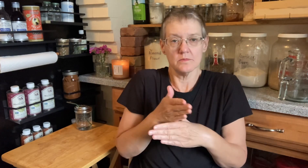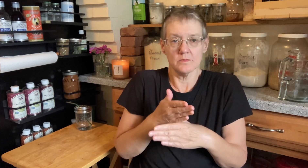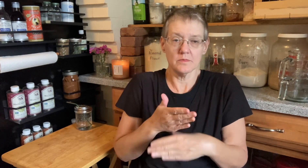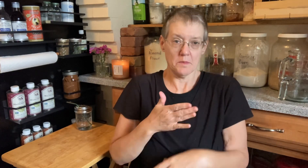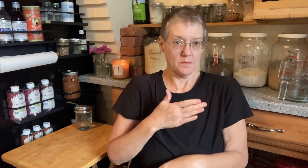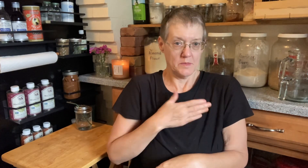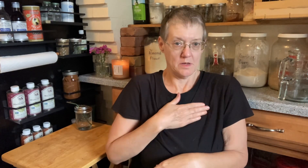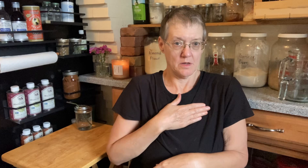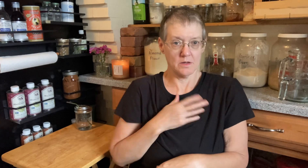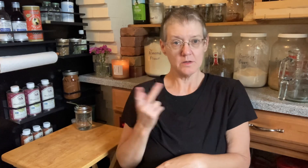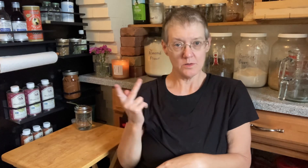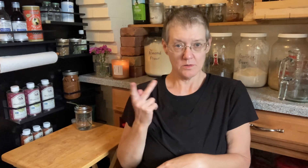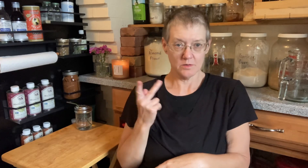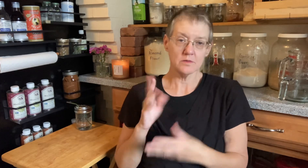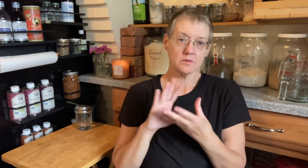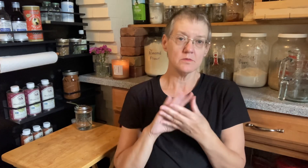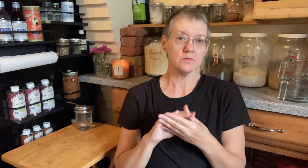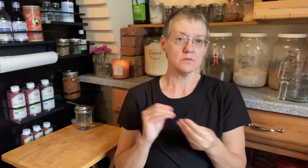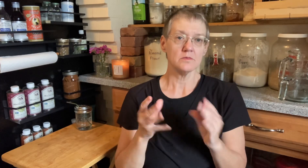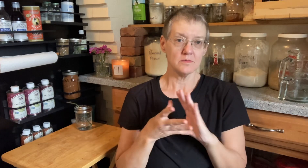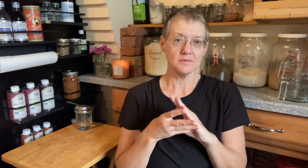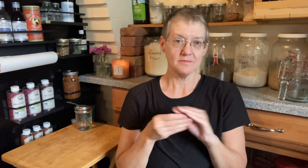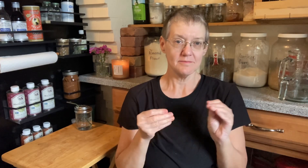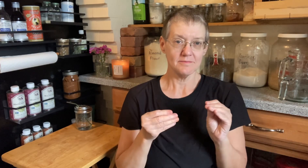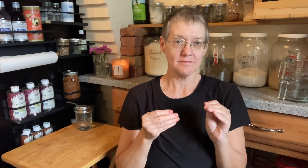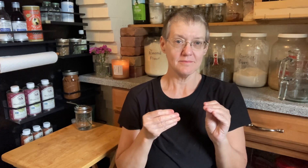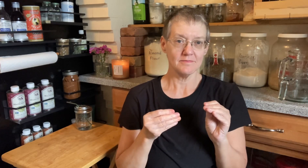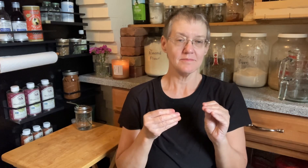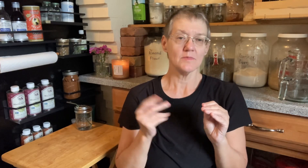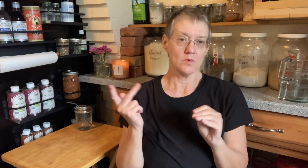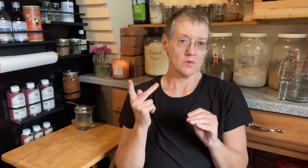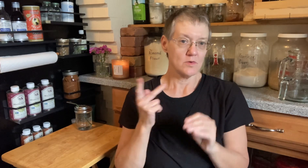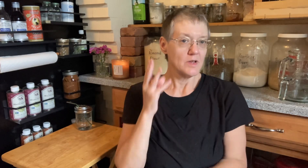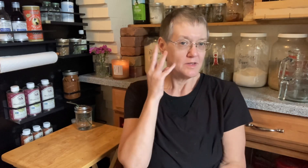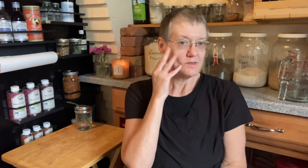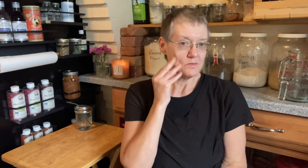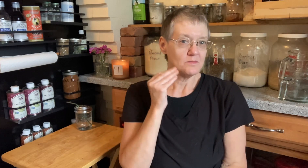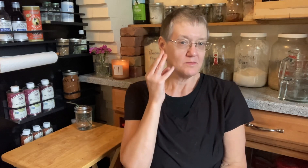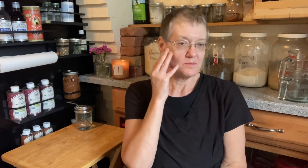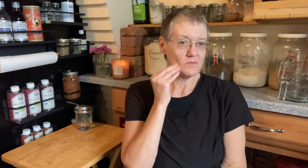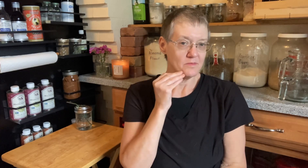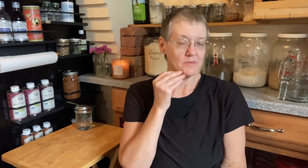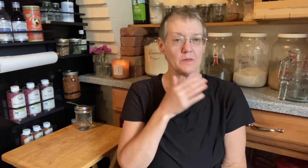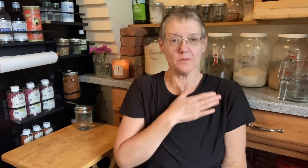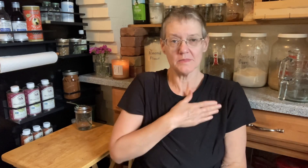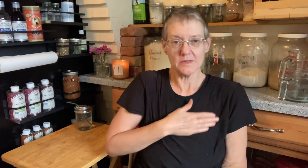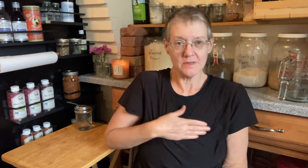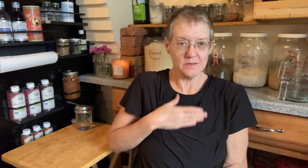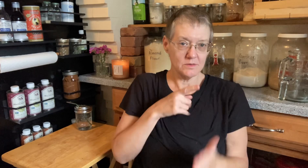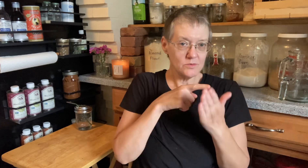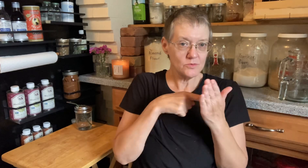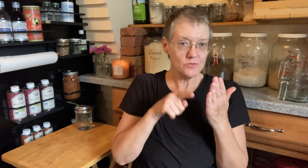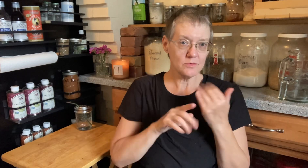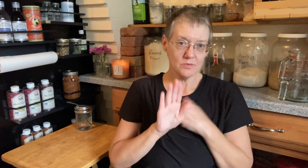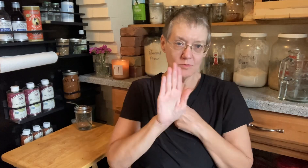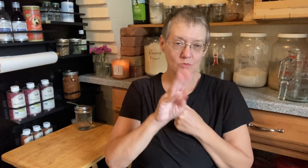I'm sharing our story, our experiences. Please check with your